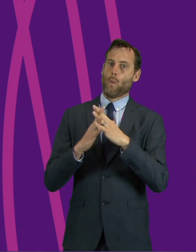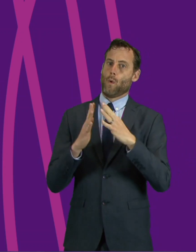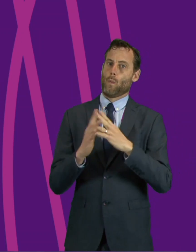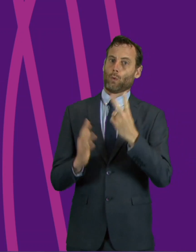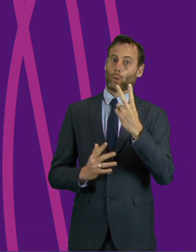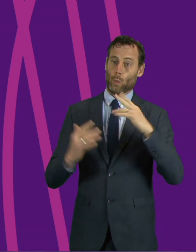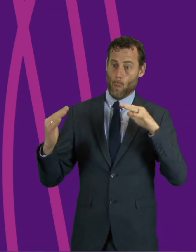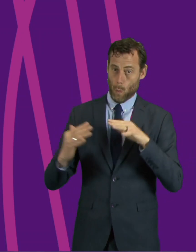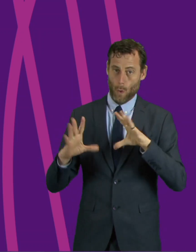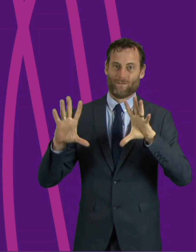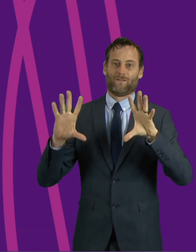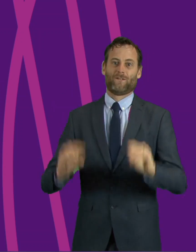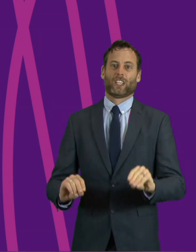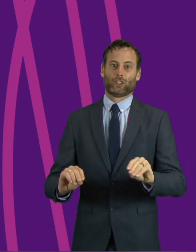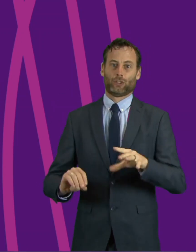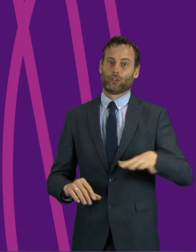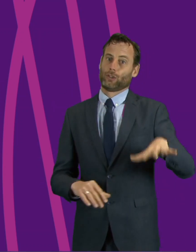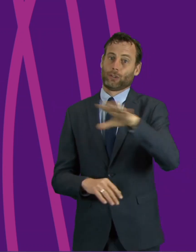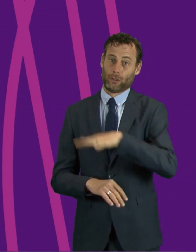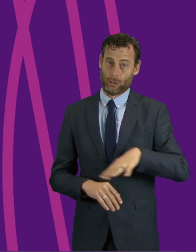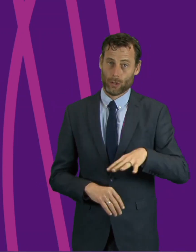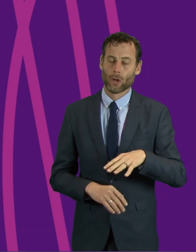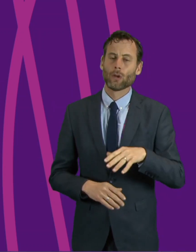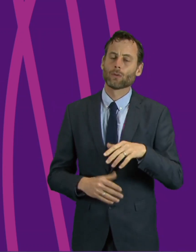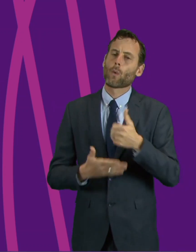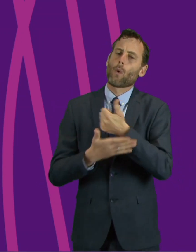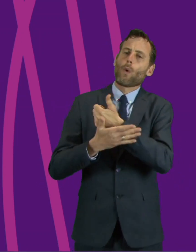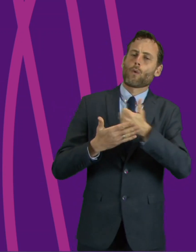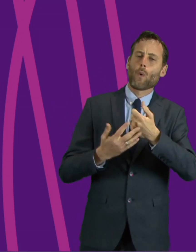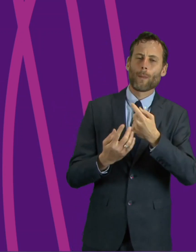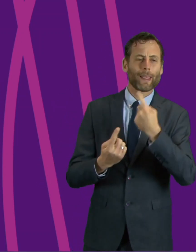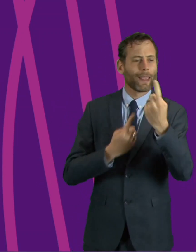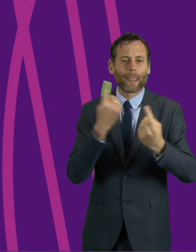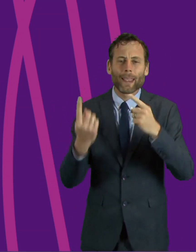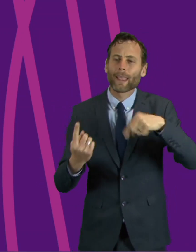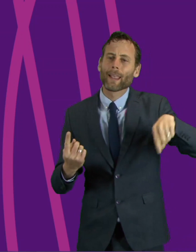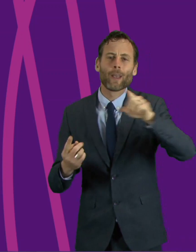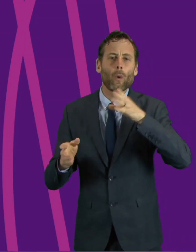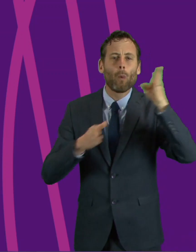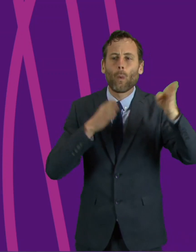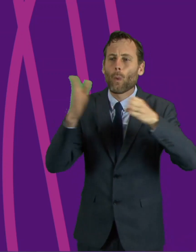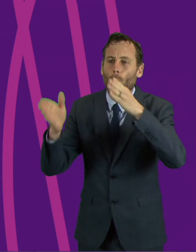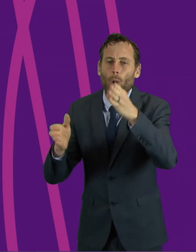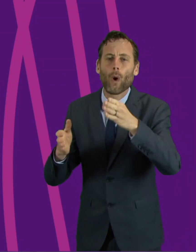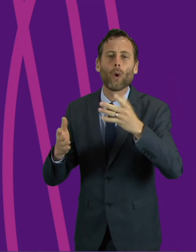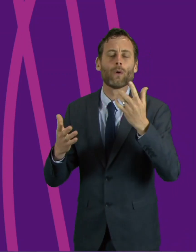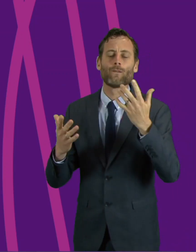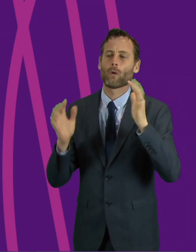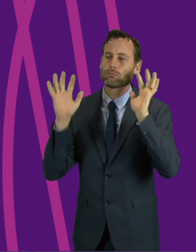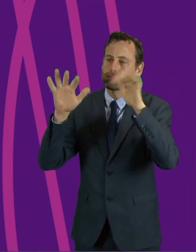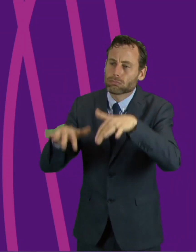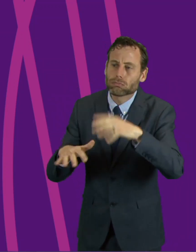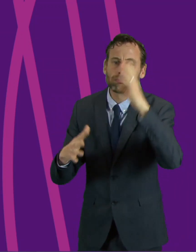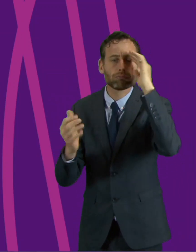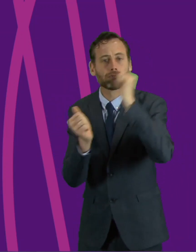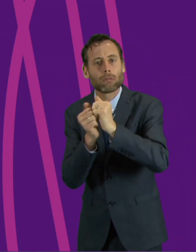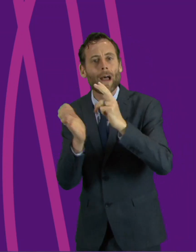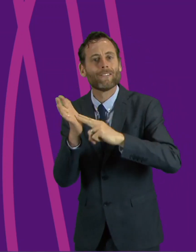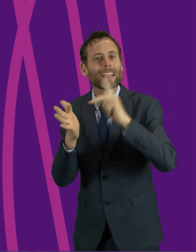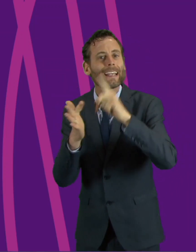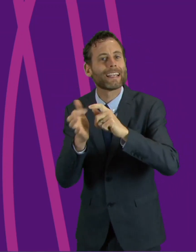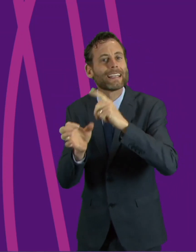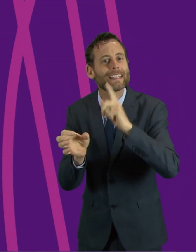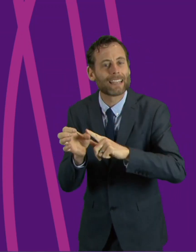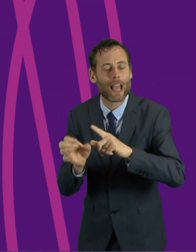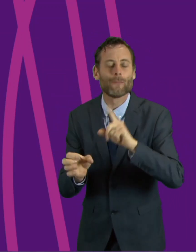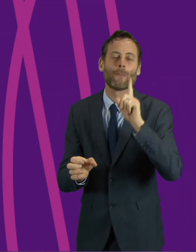War. Most colleagues would normally be attending services or commemorations in person on Friday, but in the absence of that, in the face of restrictions,